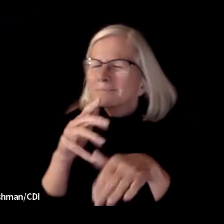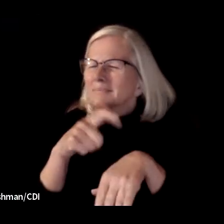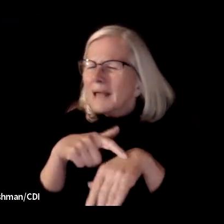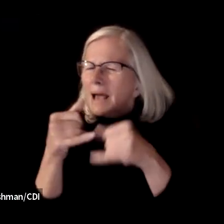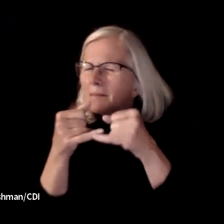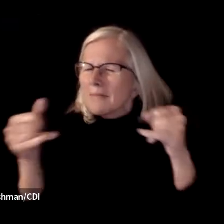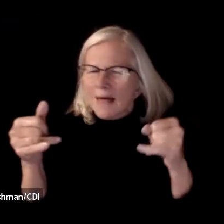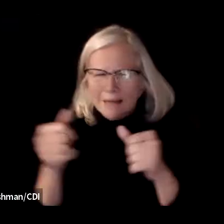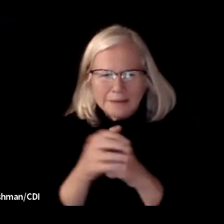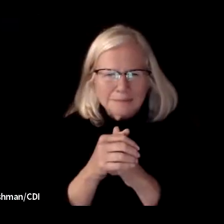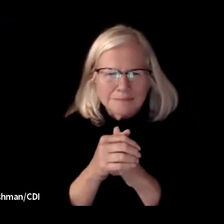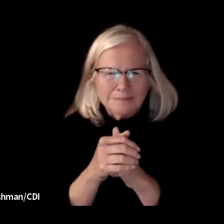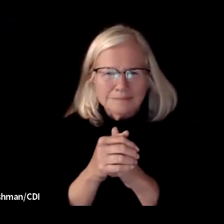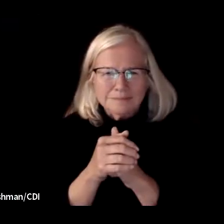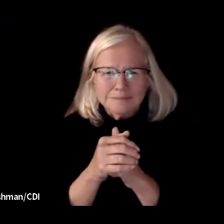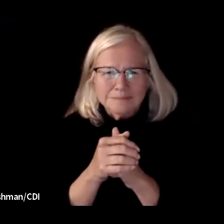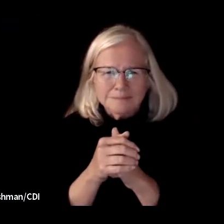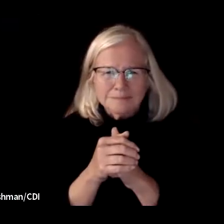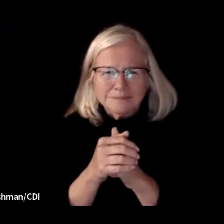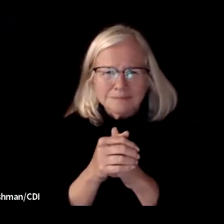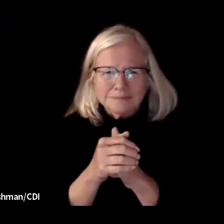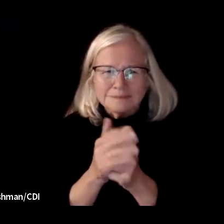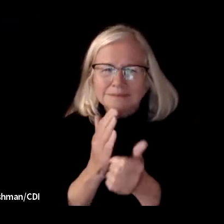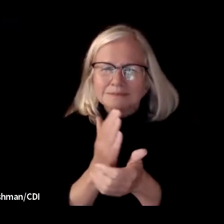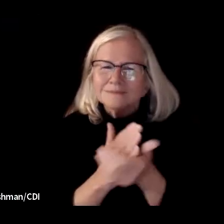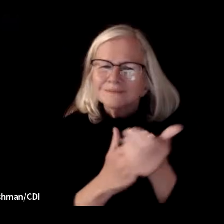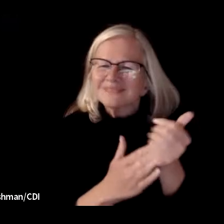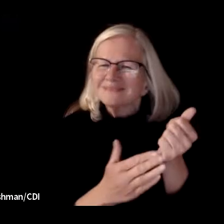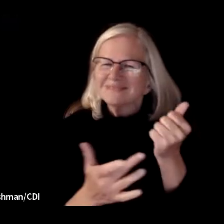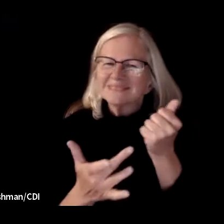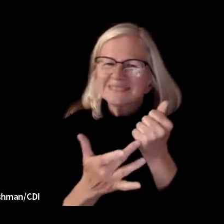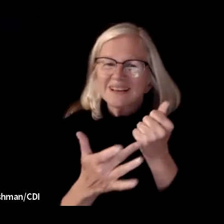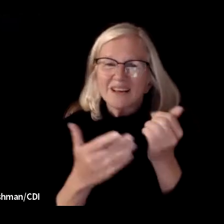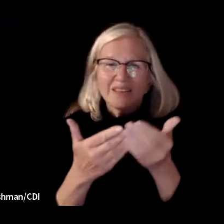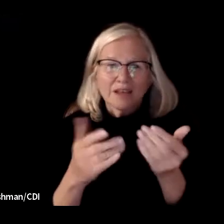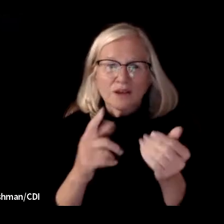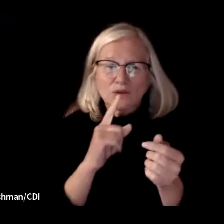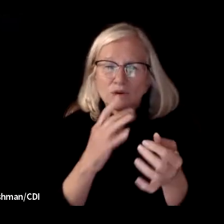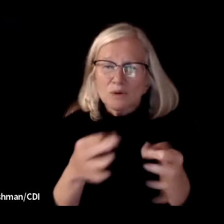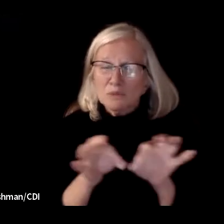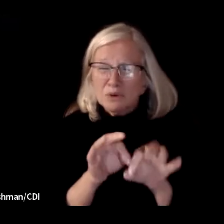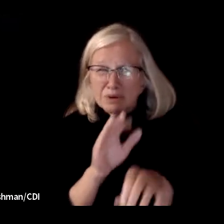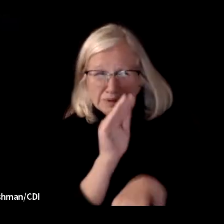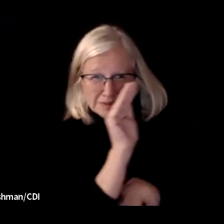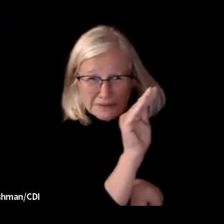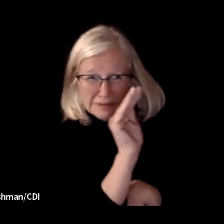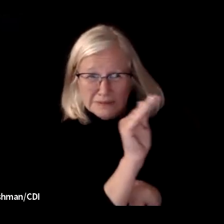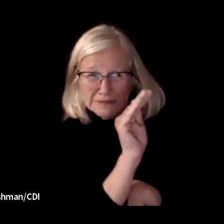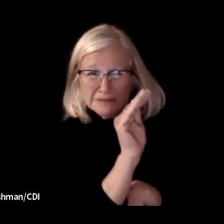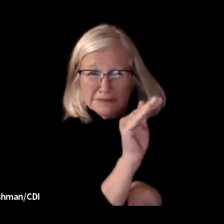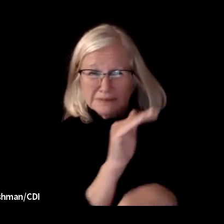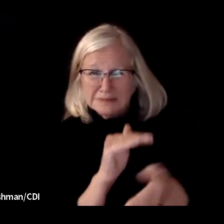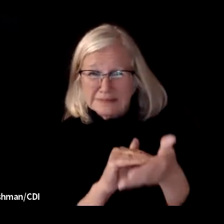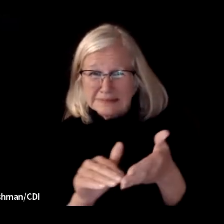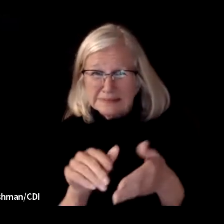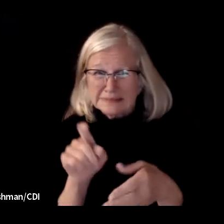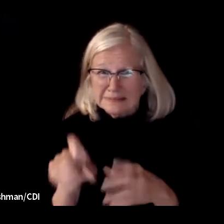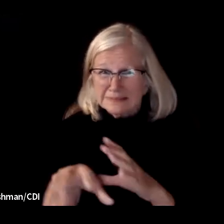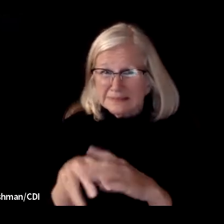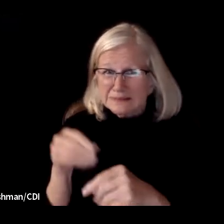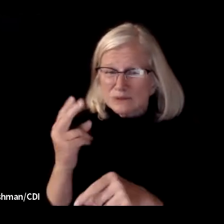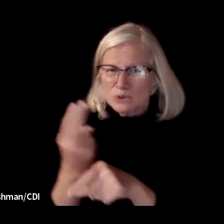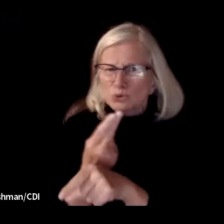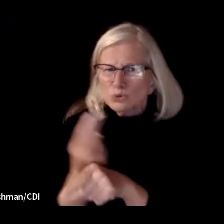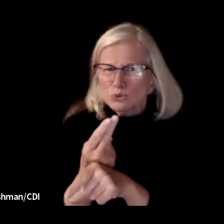measures, but they are important to helping the systems use the capacity that they have. We need